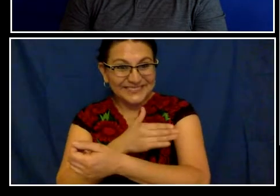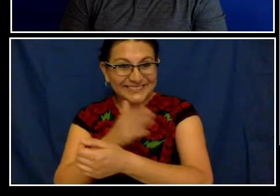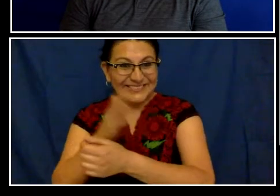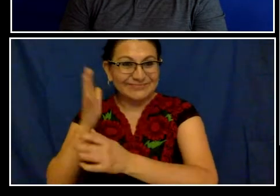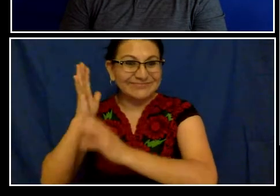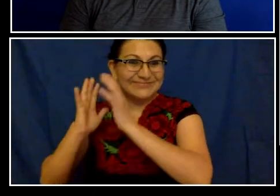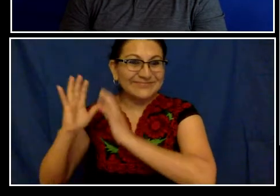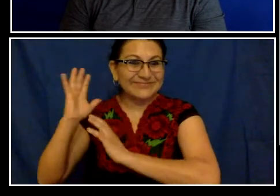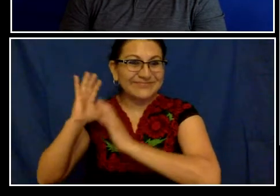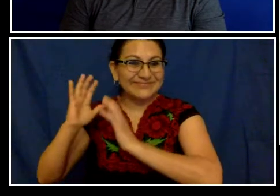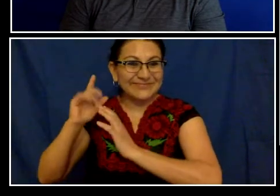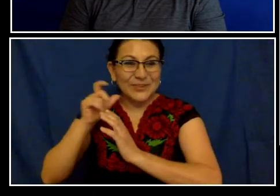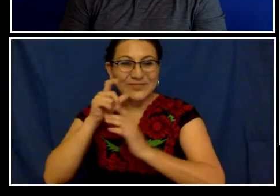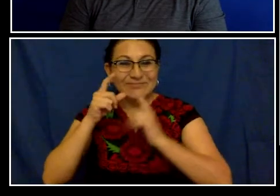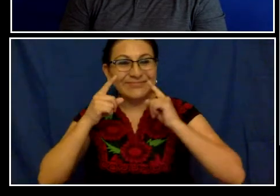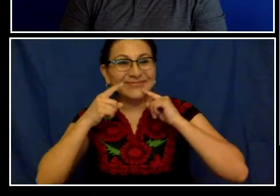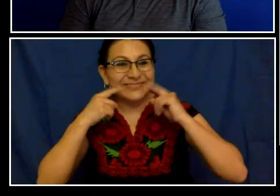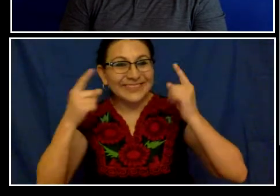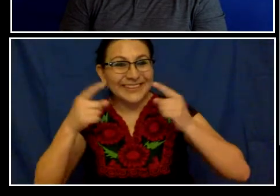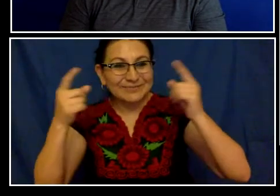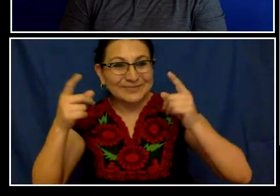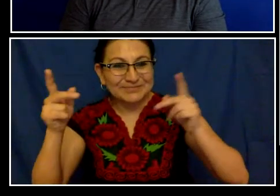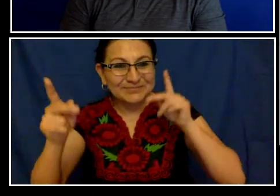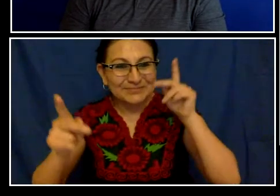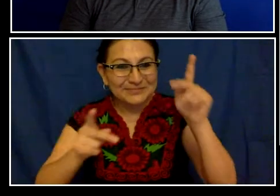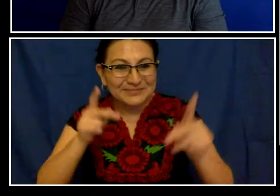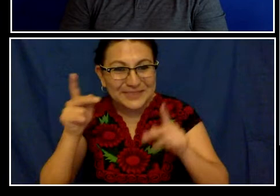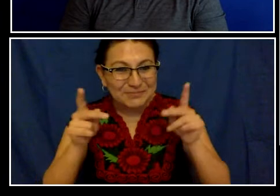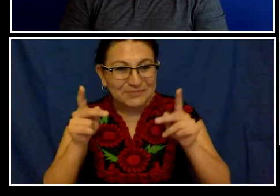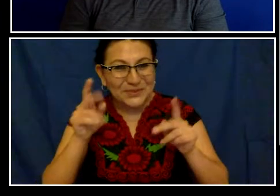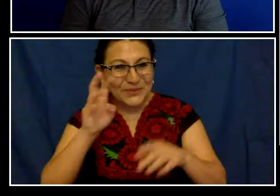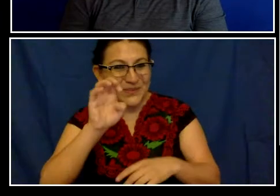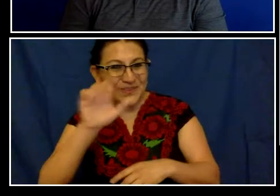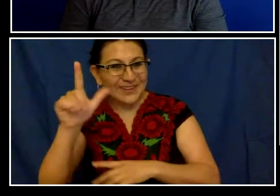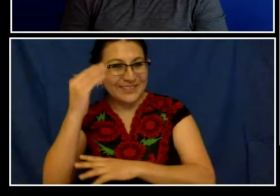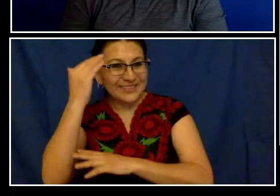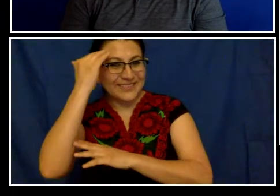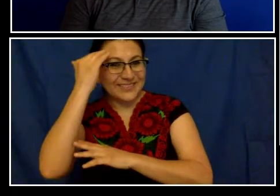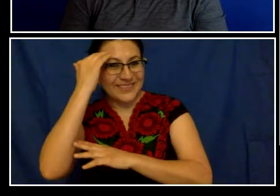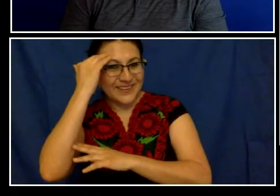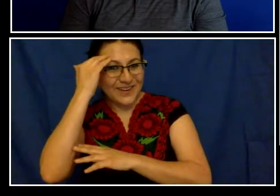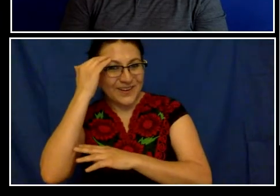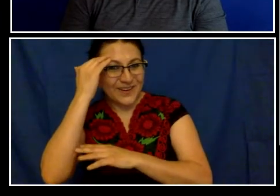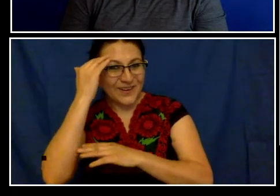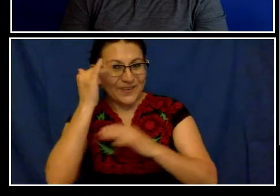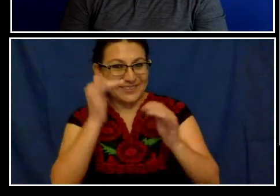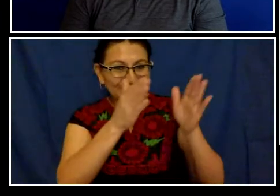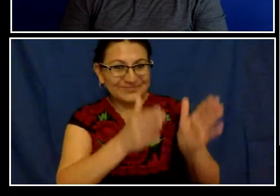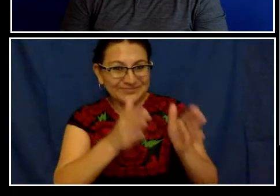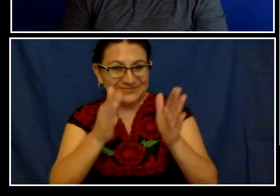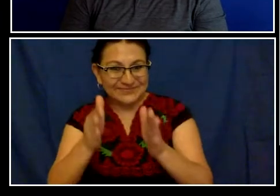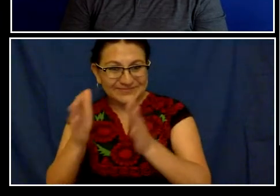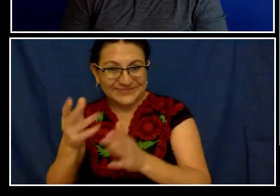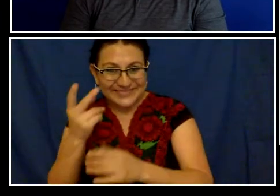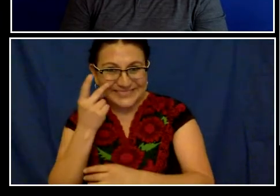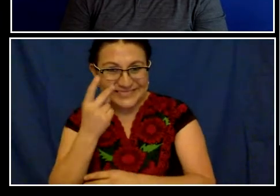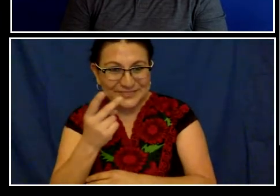Okay, so we have Latin music legends. These are our famous Latin